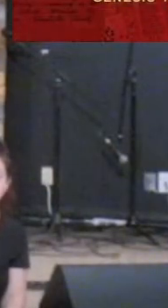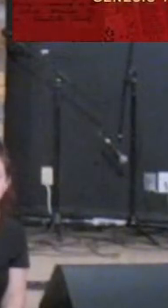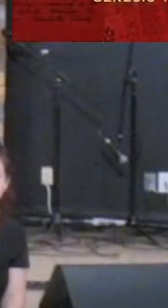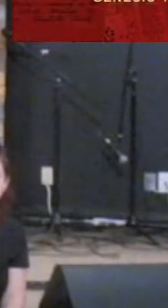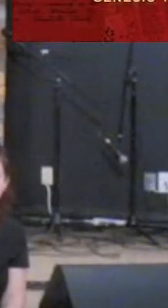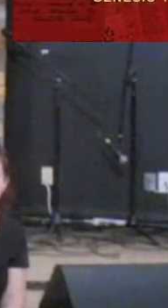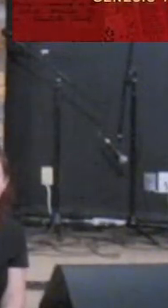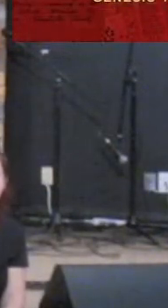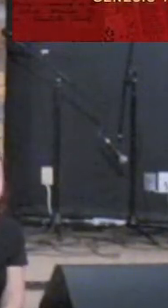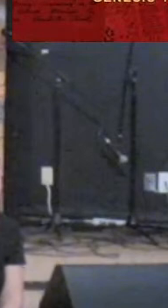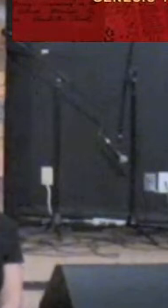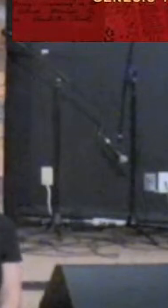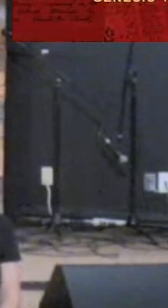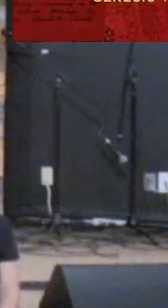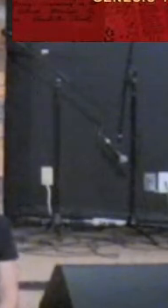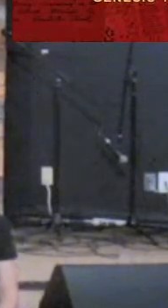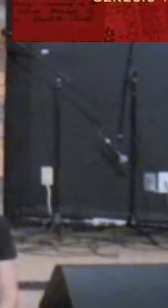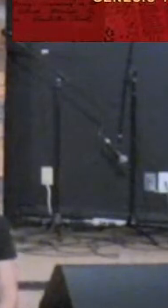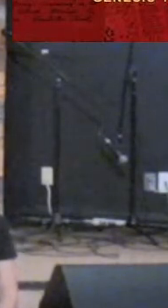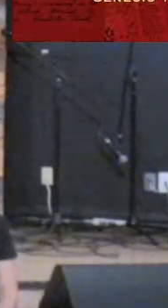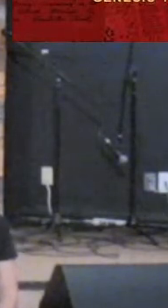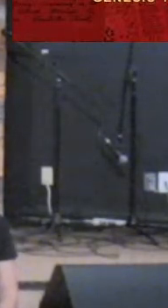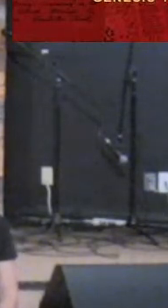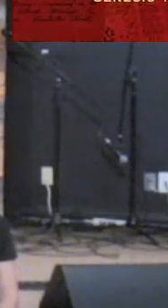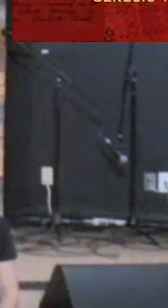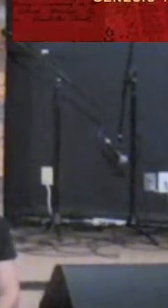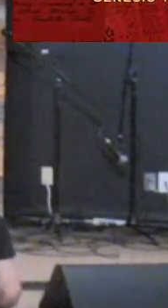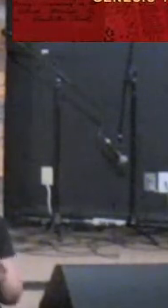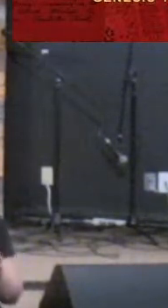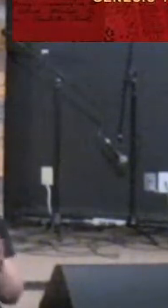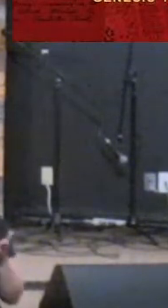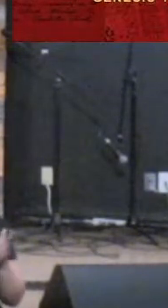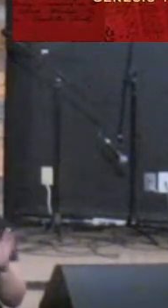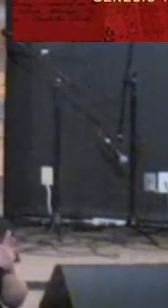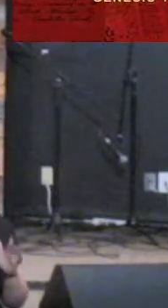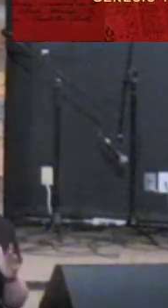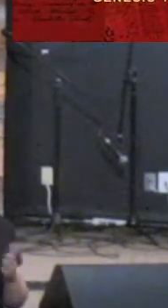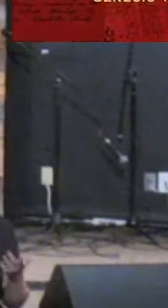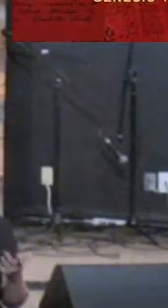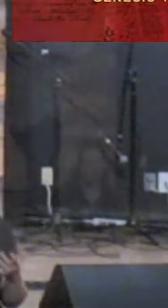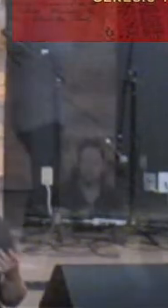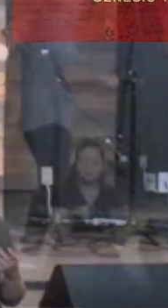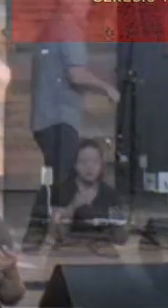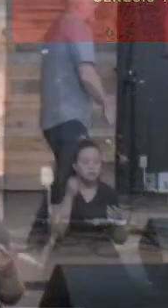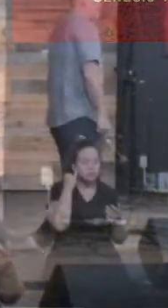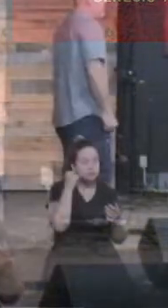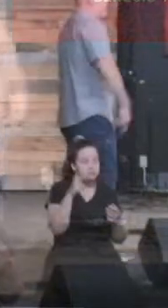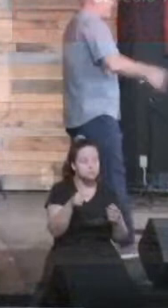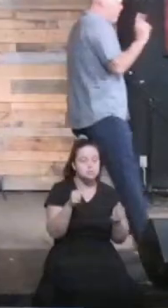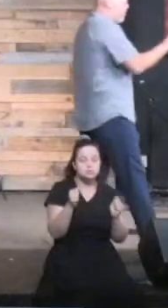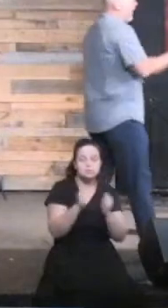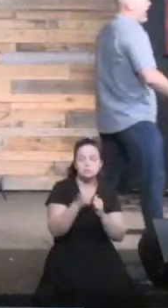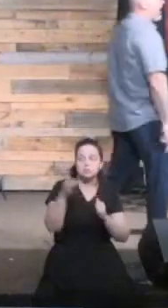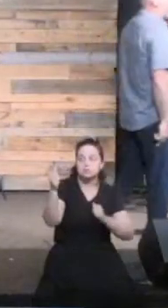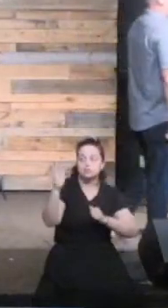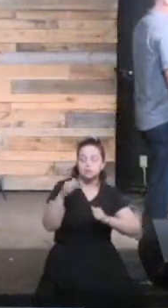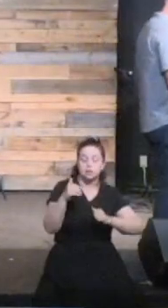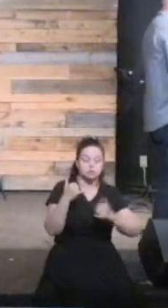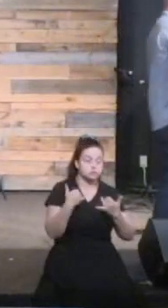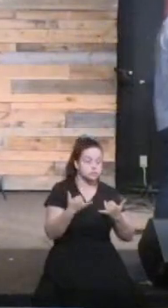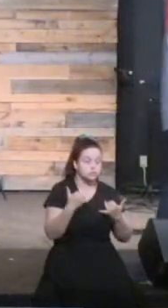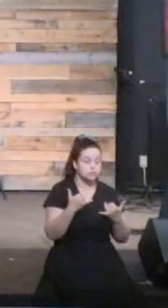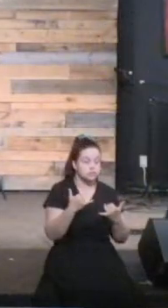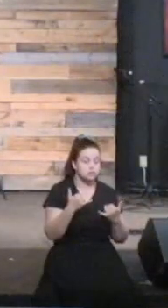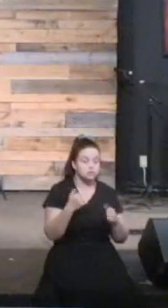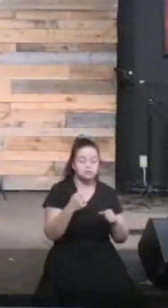do you realize the implications of what that means that if you spent time with God today you've had